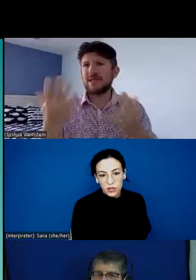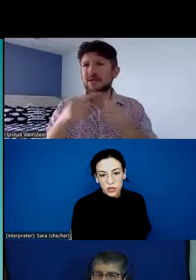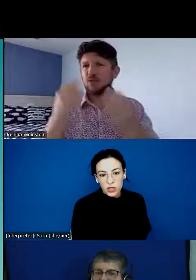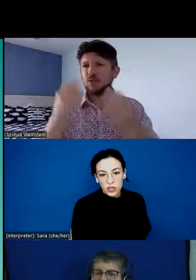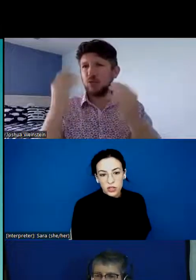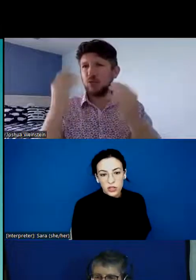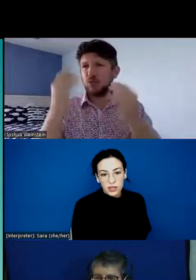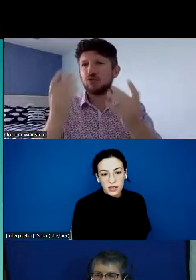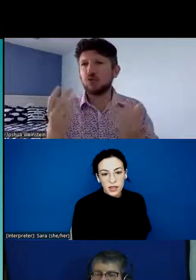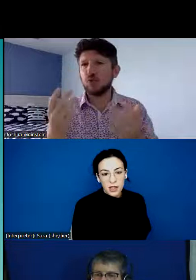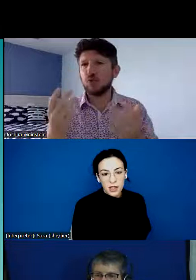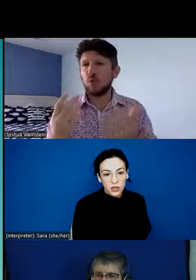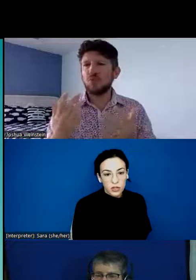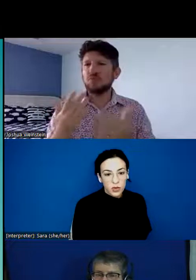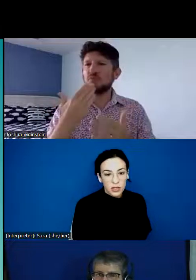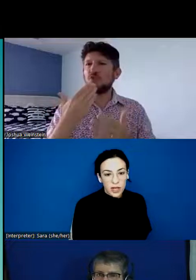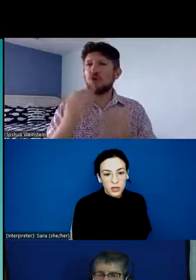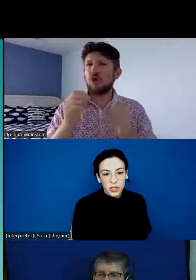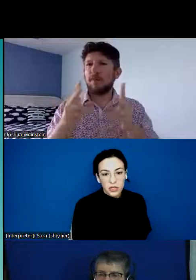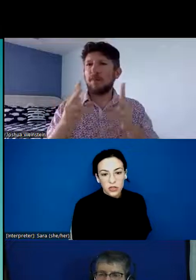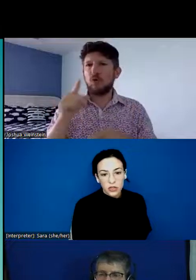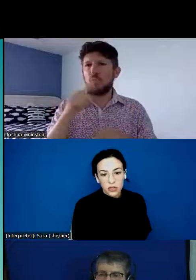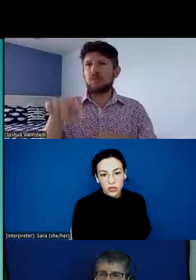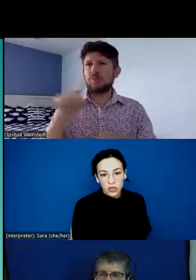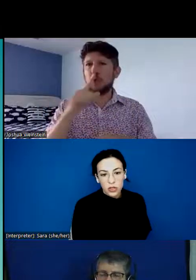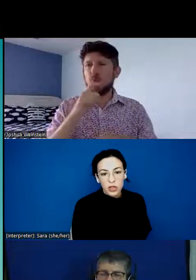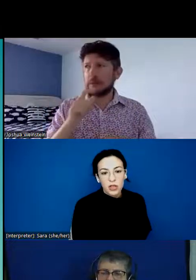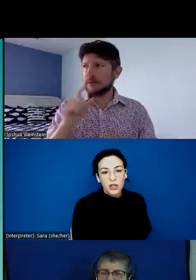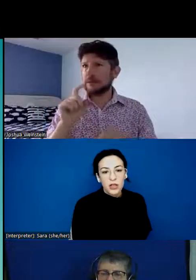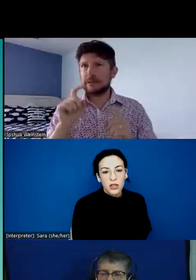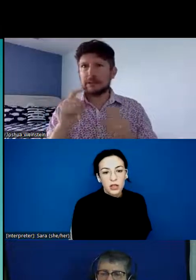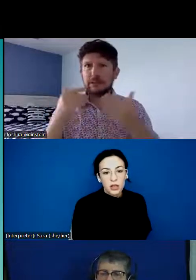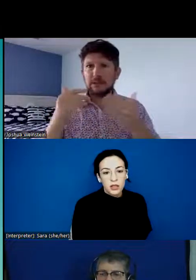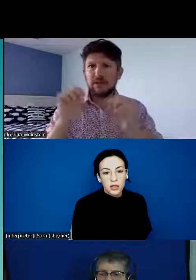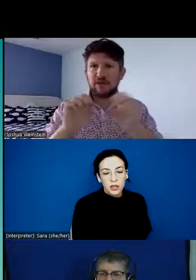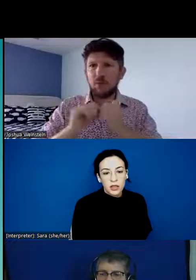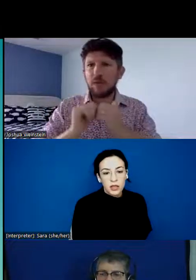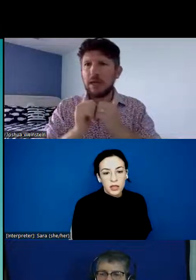whether students are using signed or spoken language.